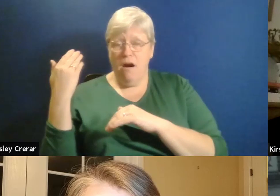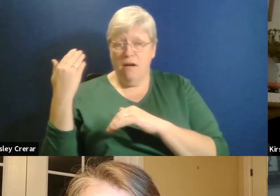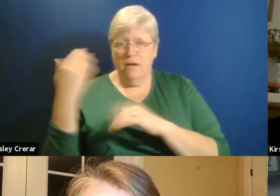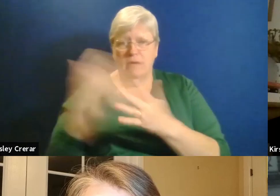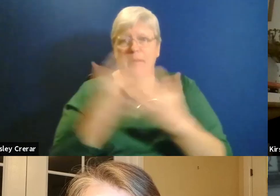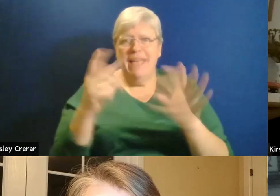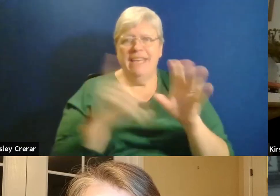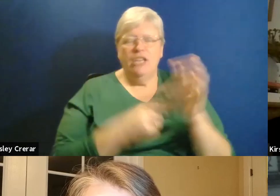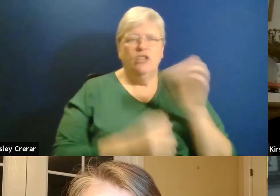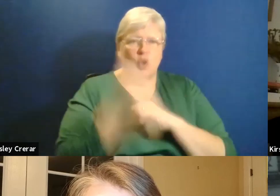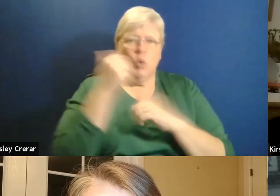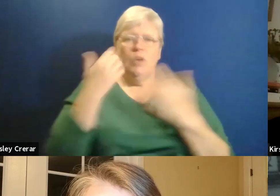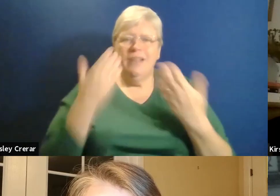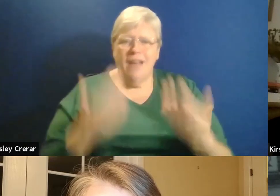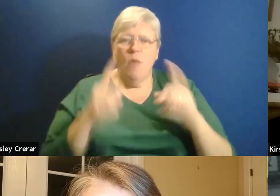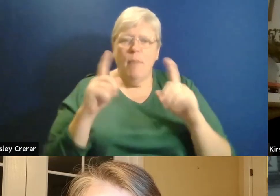ago now.